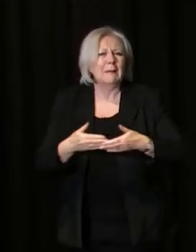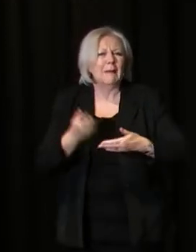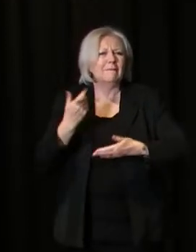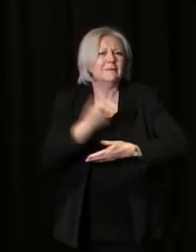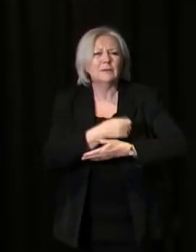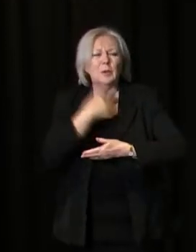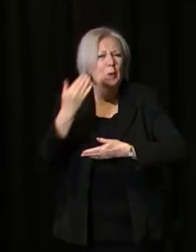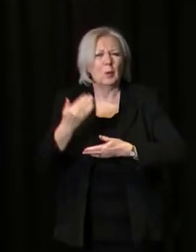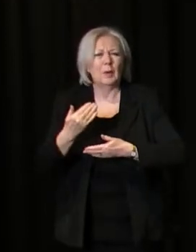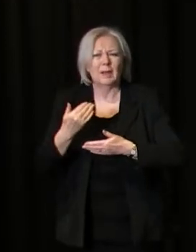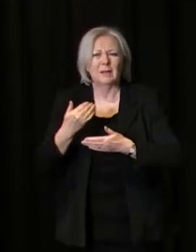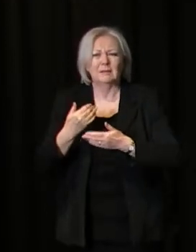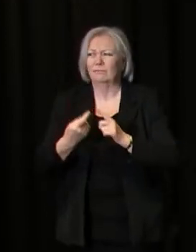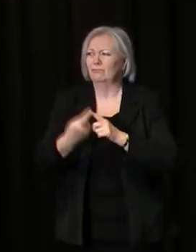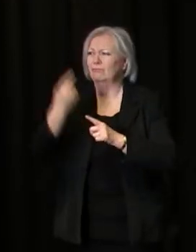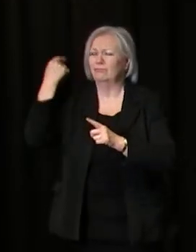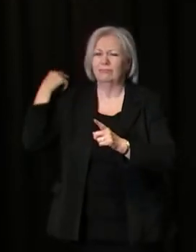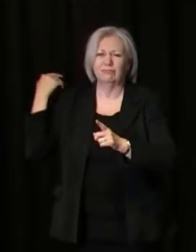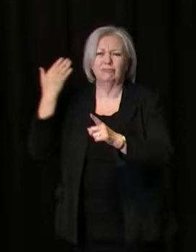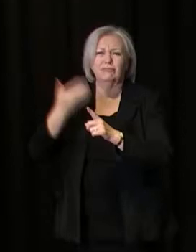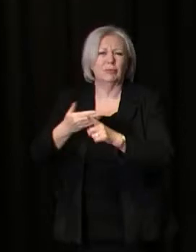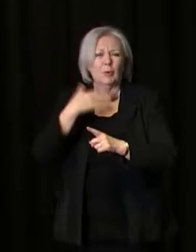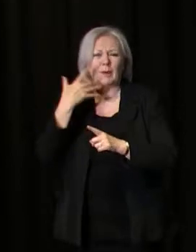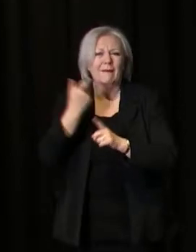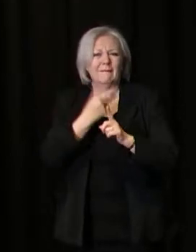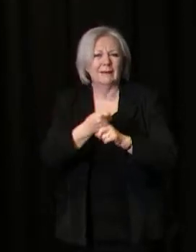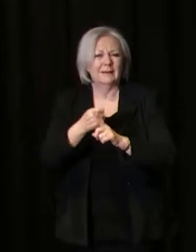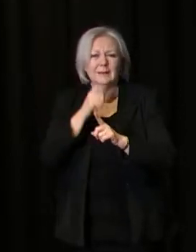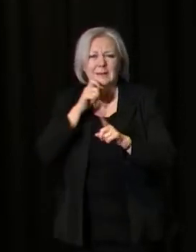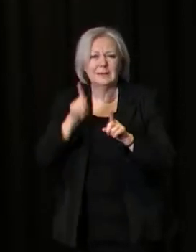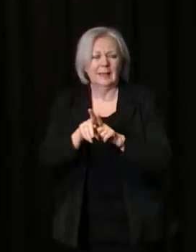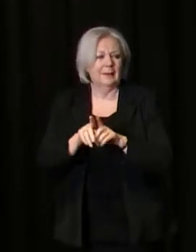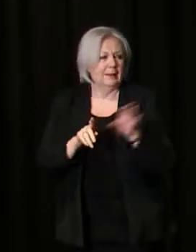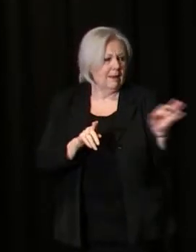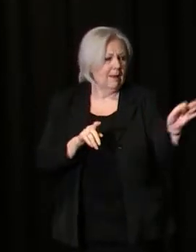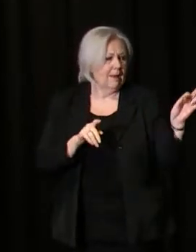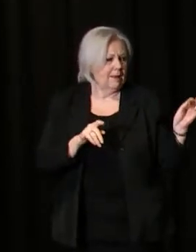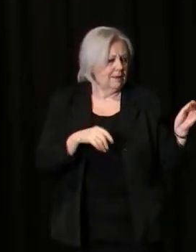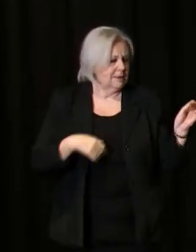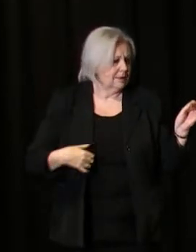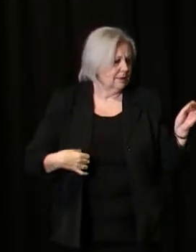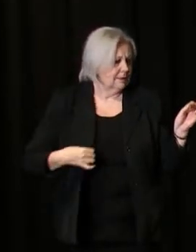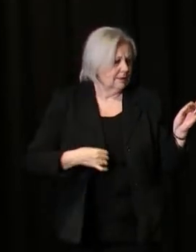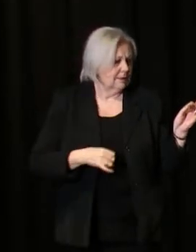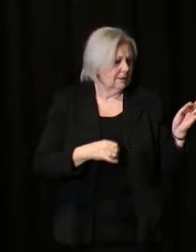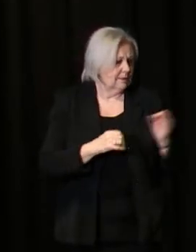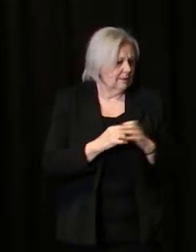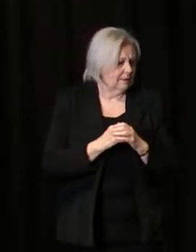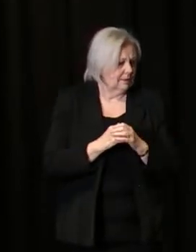at various points during their early years. There's been changes to the vaccination requirement for non-essential retail, so will